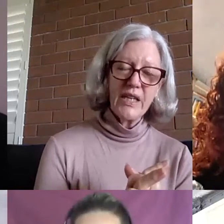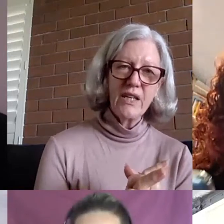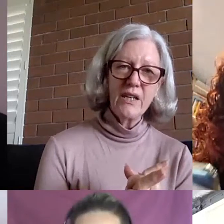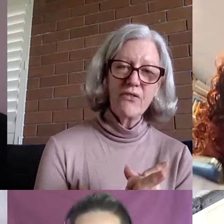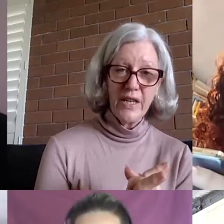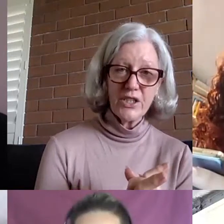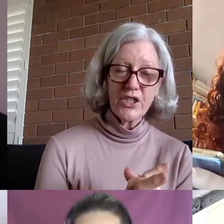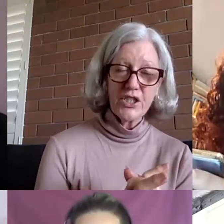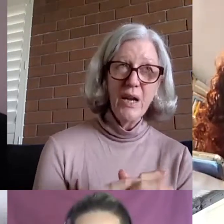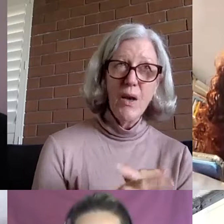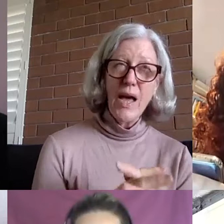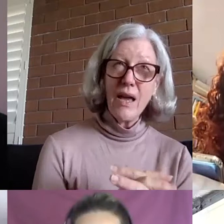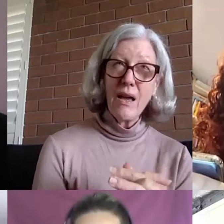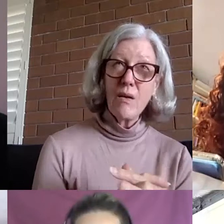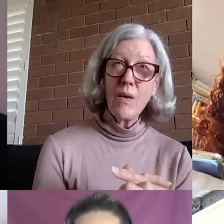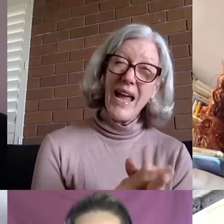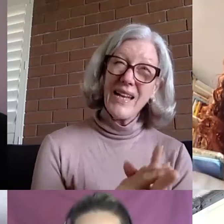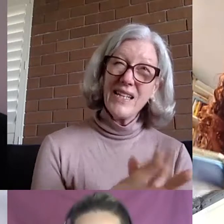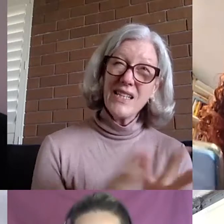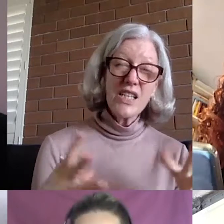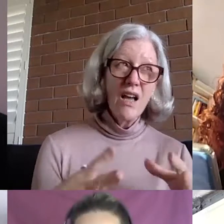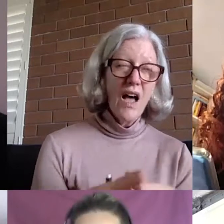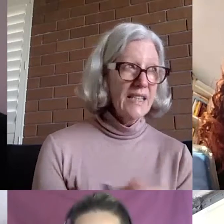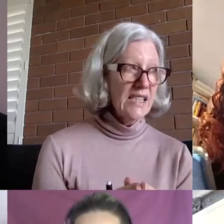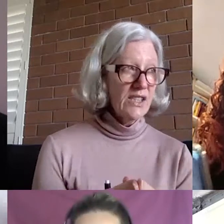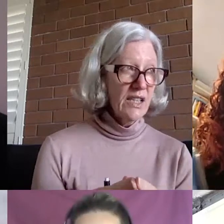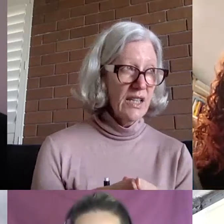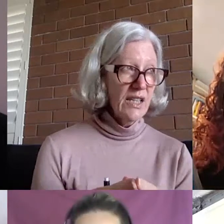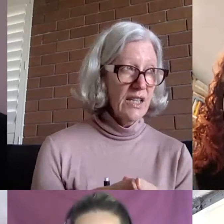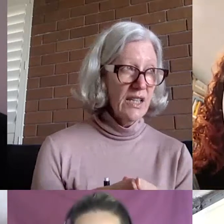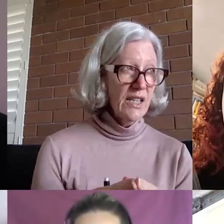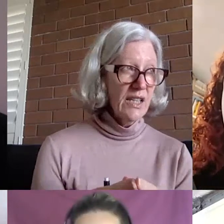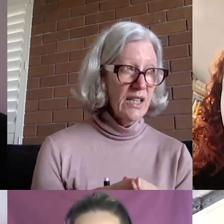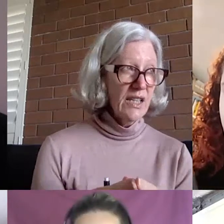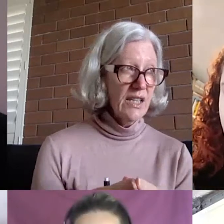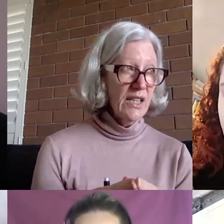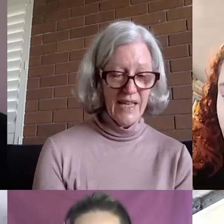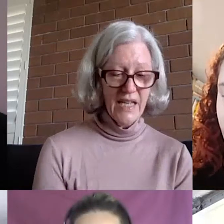a history in French. And I guess the important thing for us is that